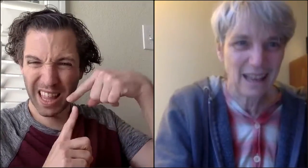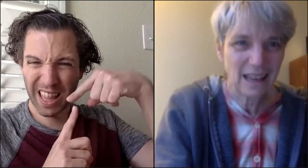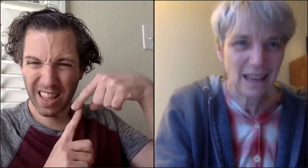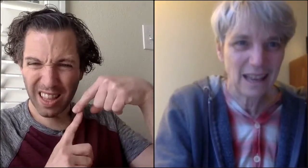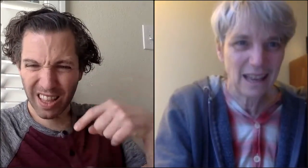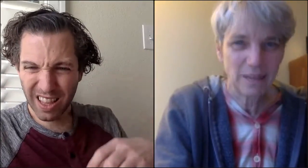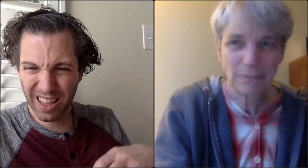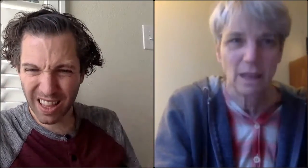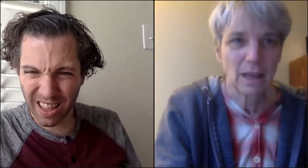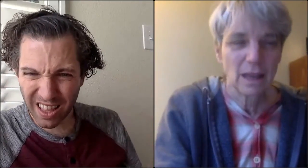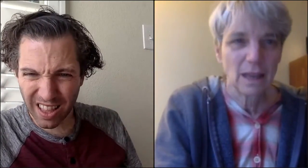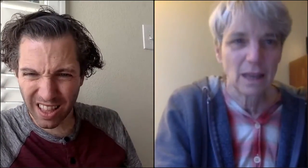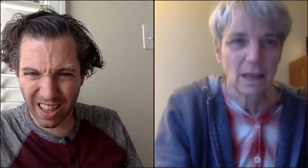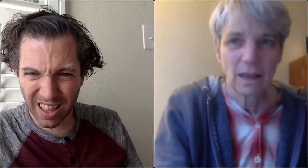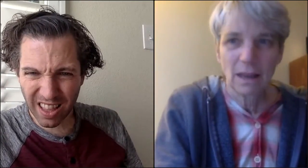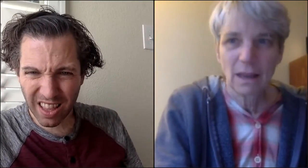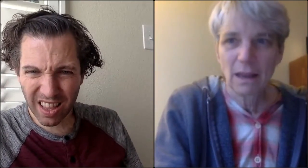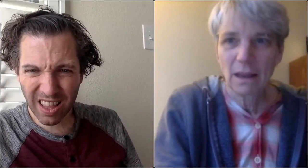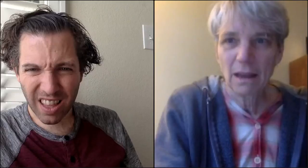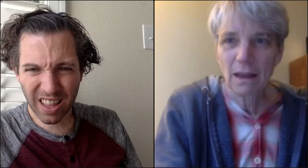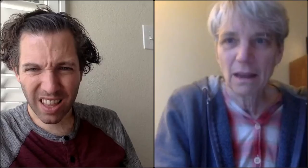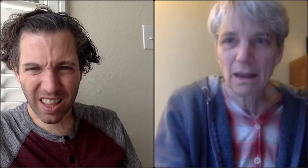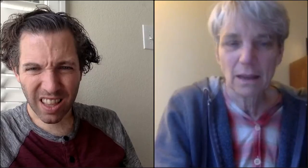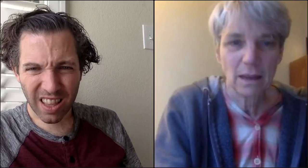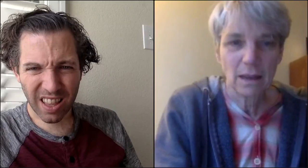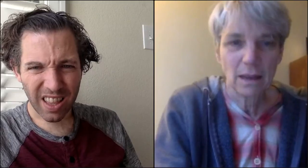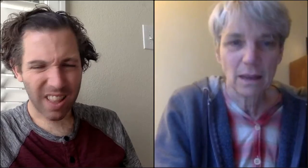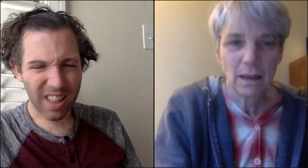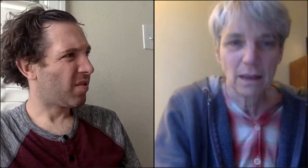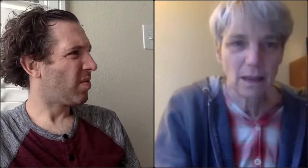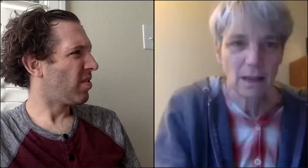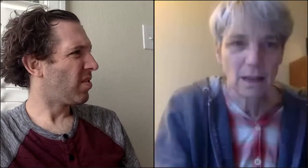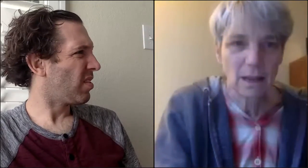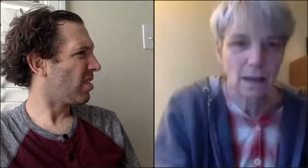Yeah, these are the things that we can talk about later because I do need to understand exactly what happened.